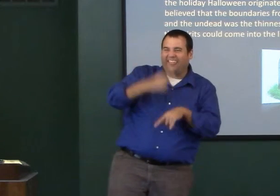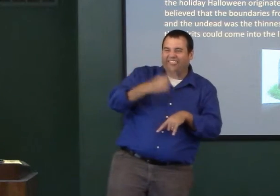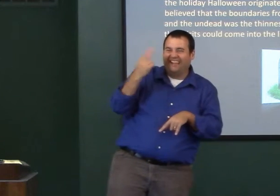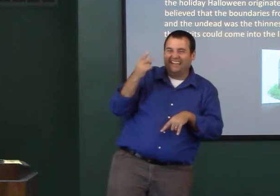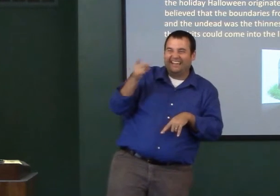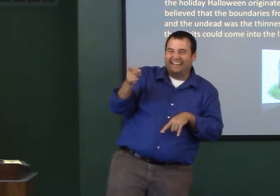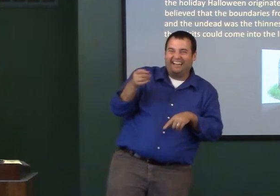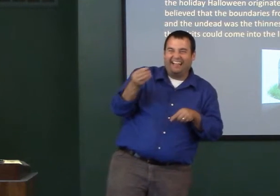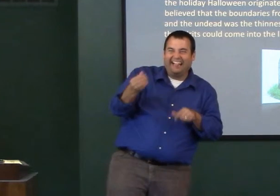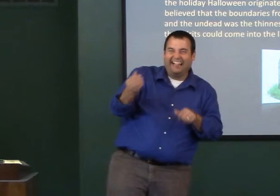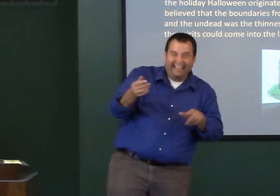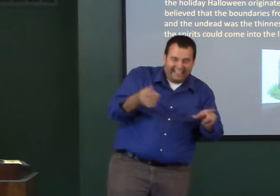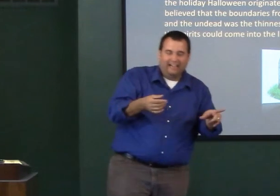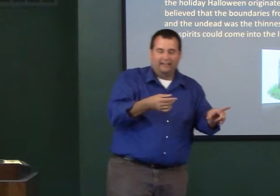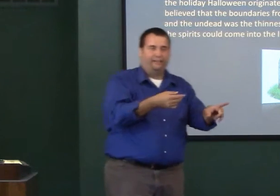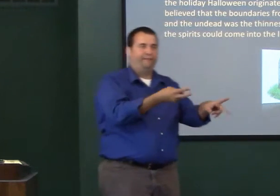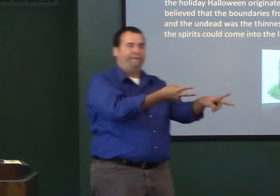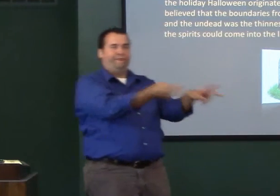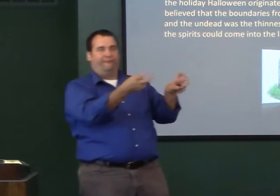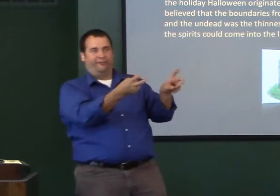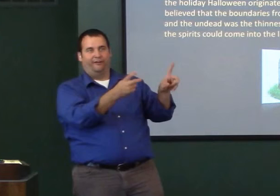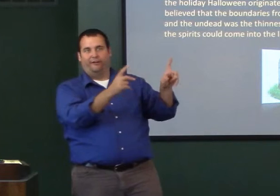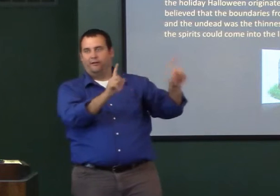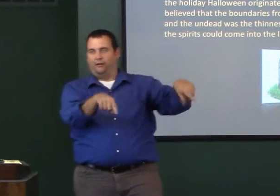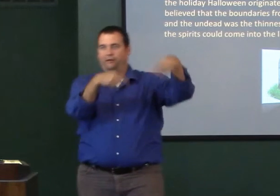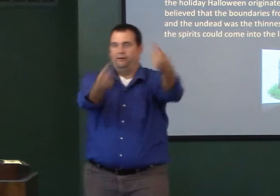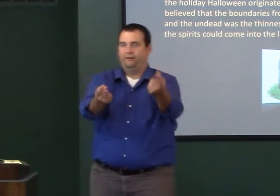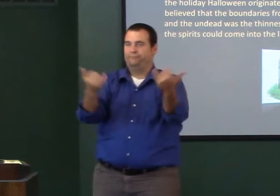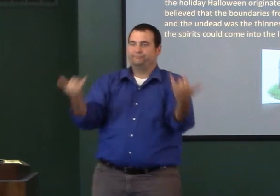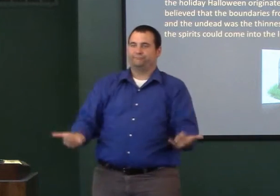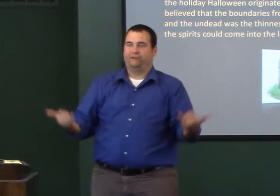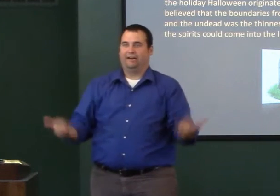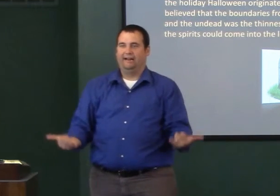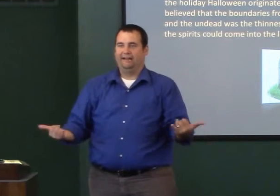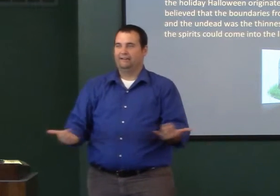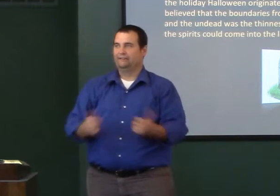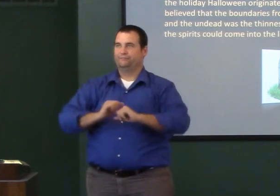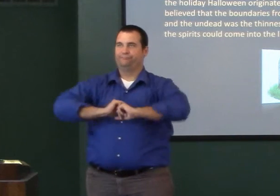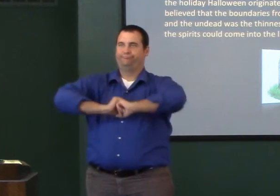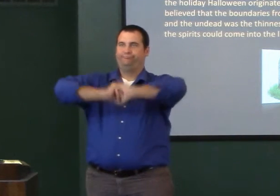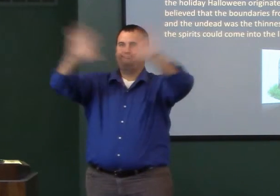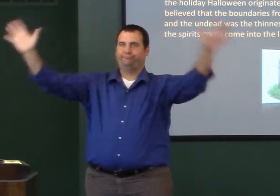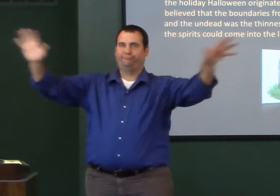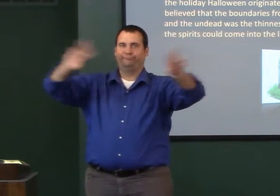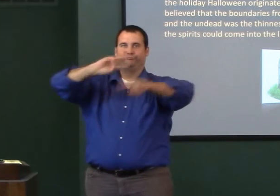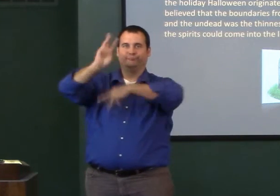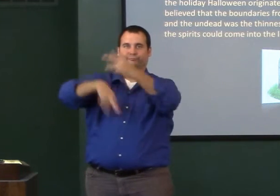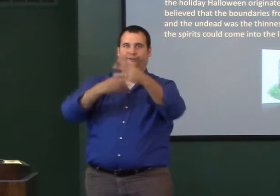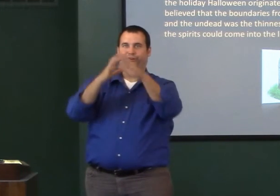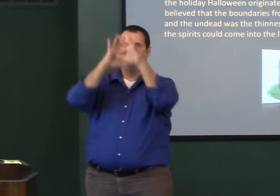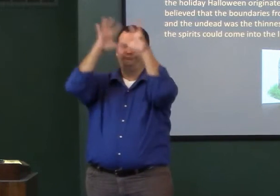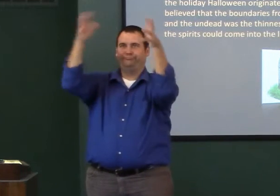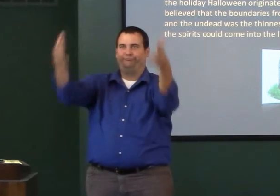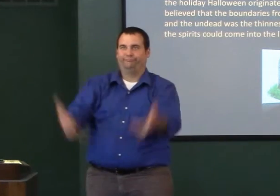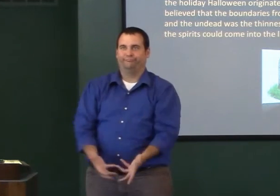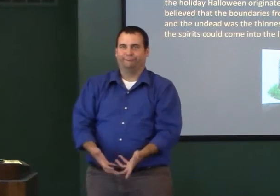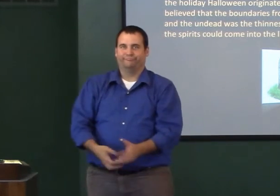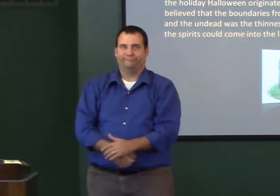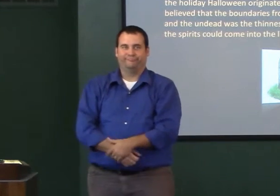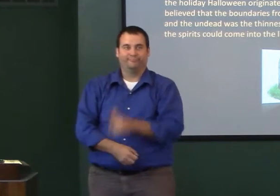just, you know, the evil Catholic kids adopted that. And now it's wide world spread for the